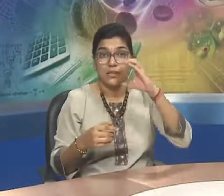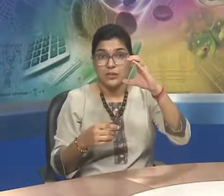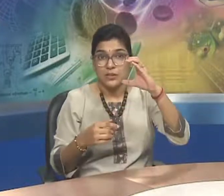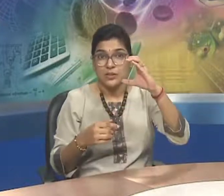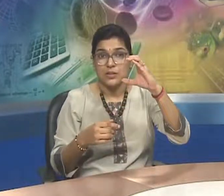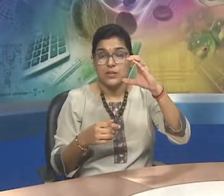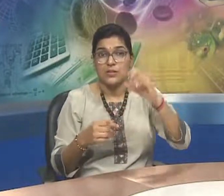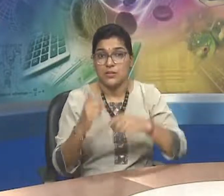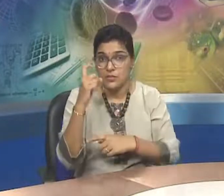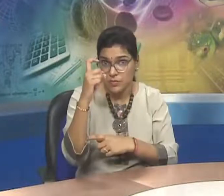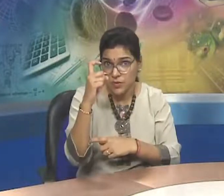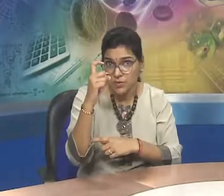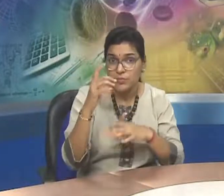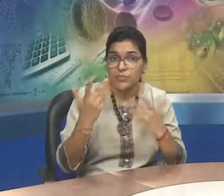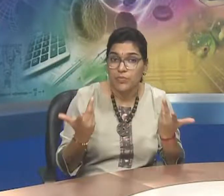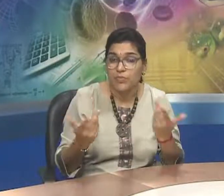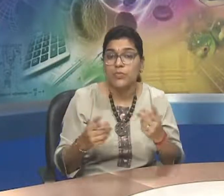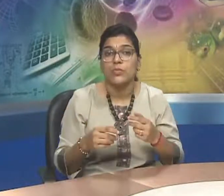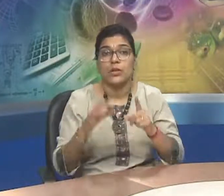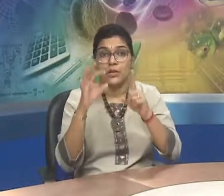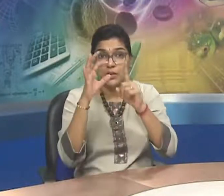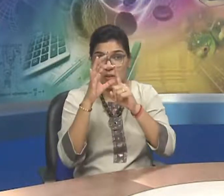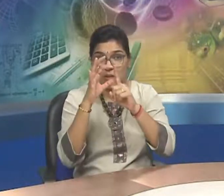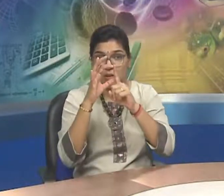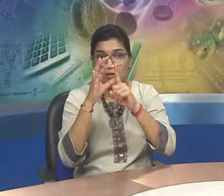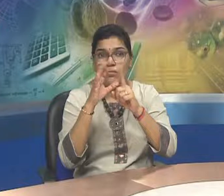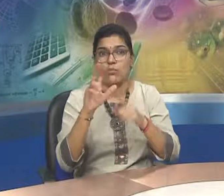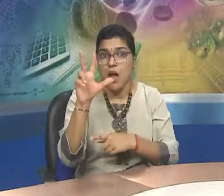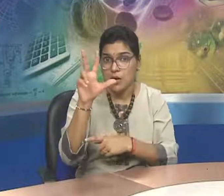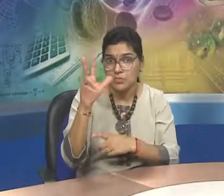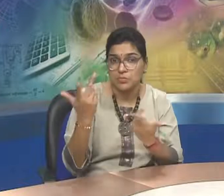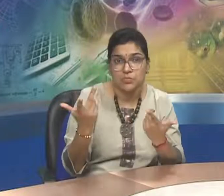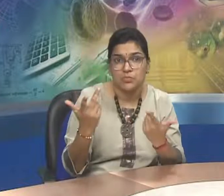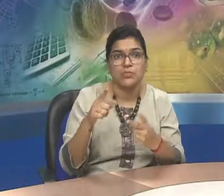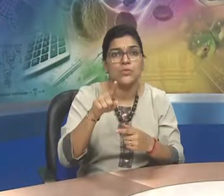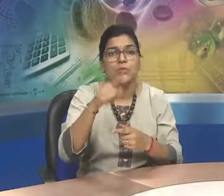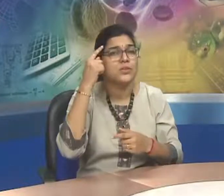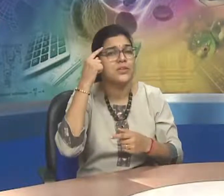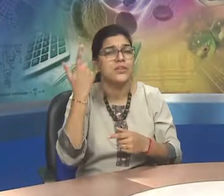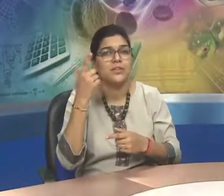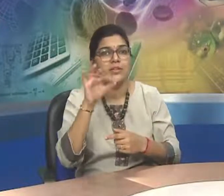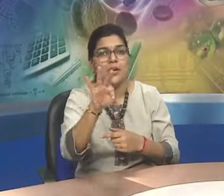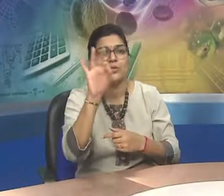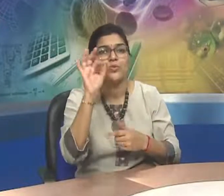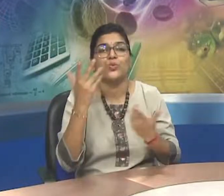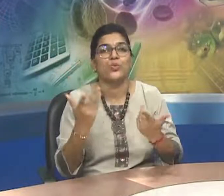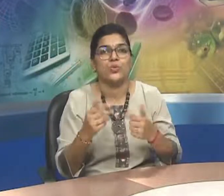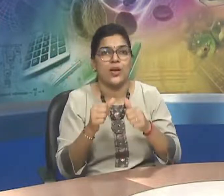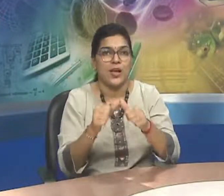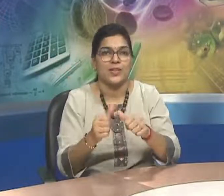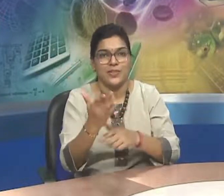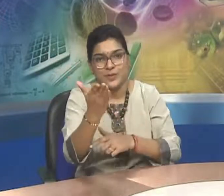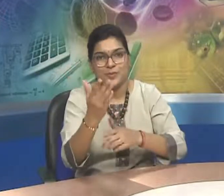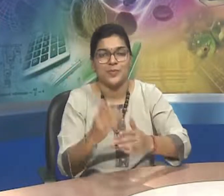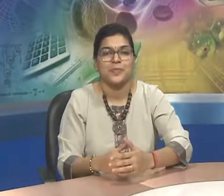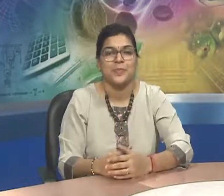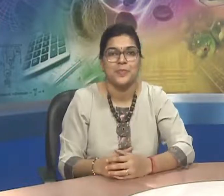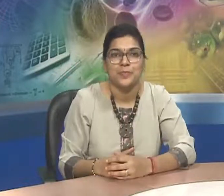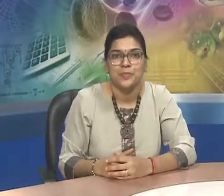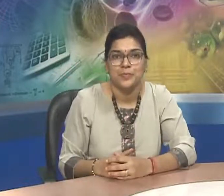A option says 5, B option says 6, C option says 7, D option says 8. You have